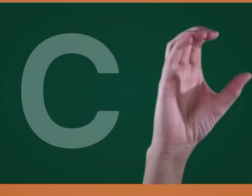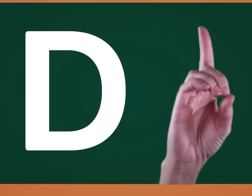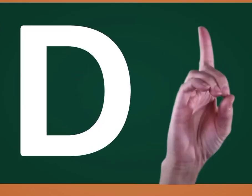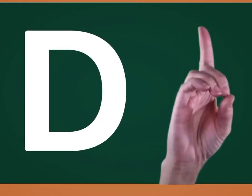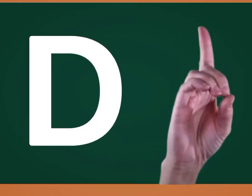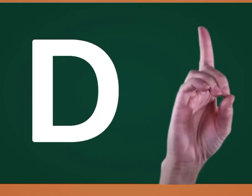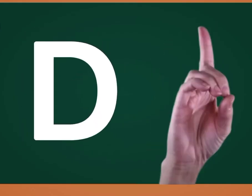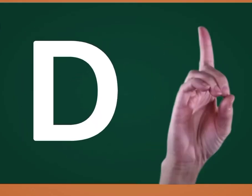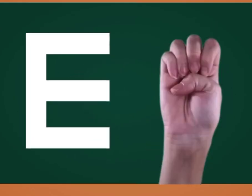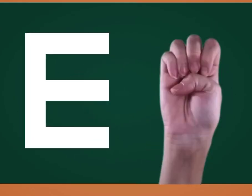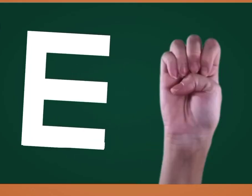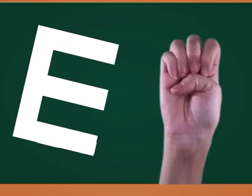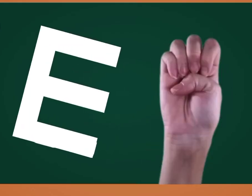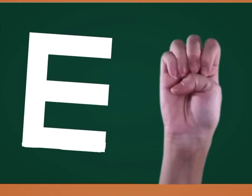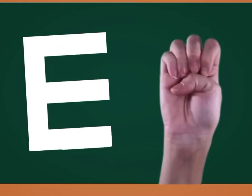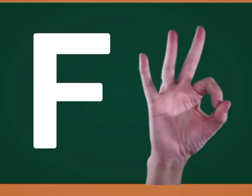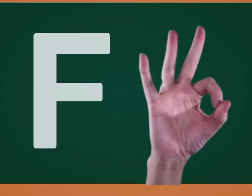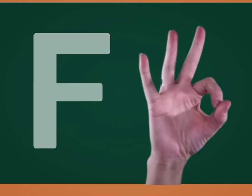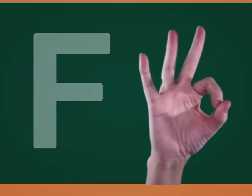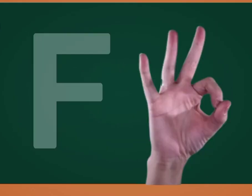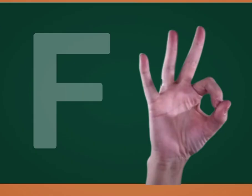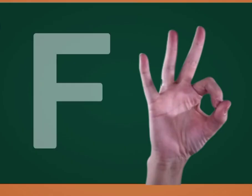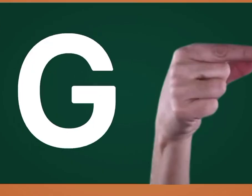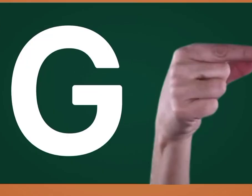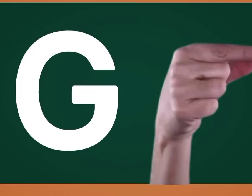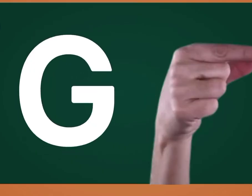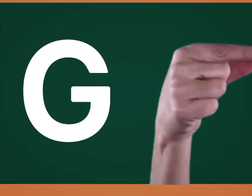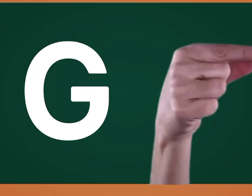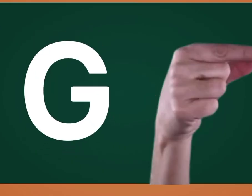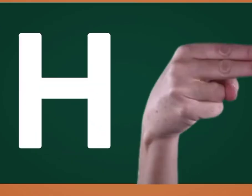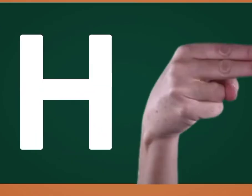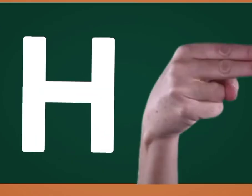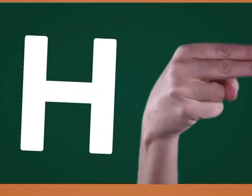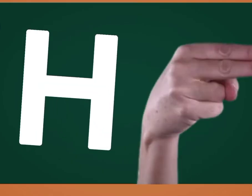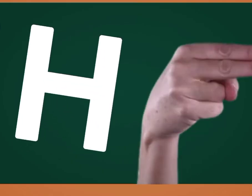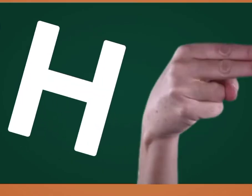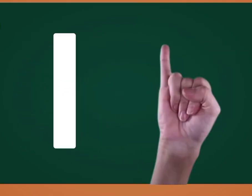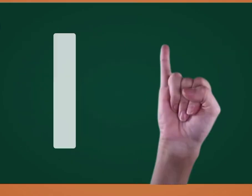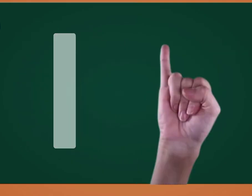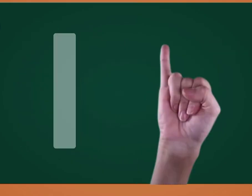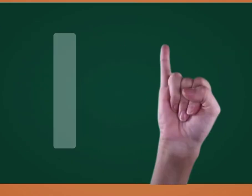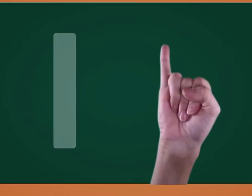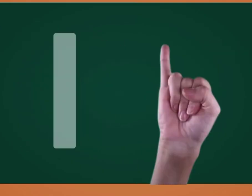D, E, F, G, H, I,